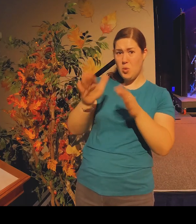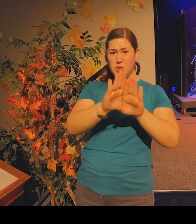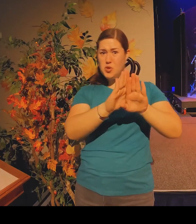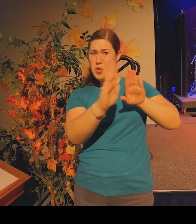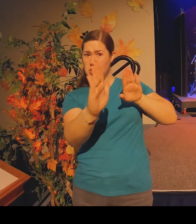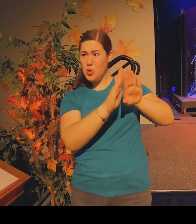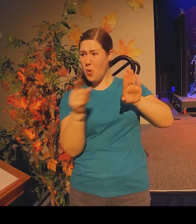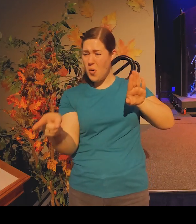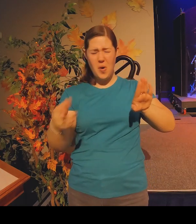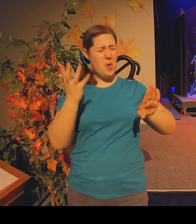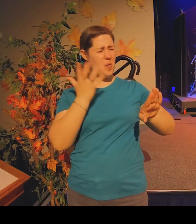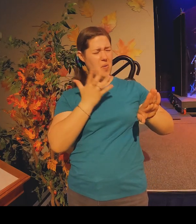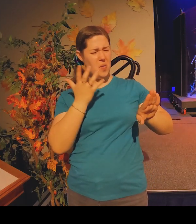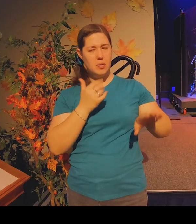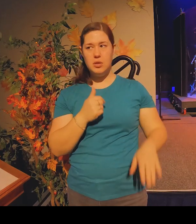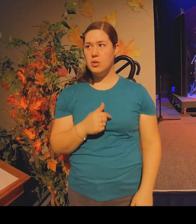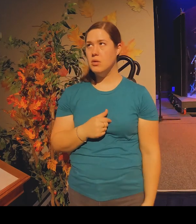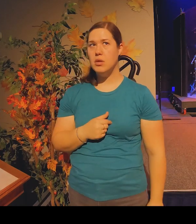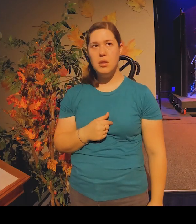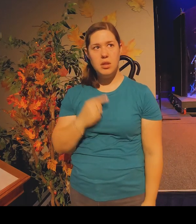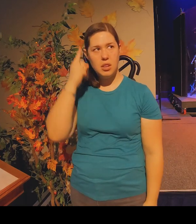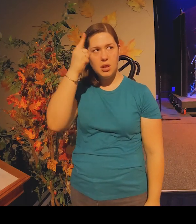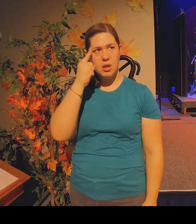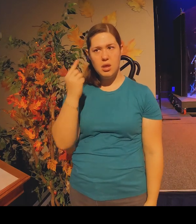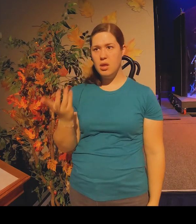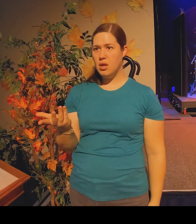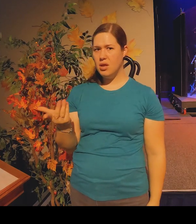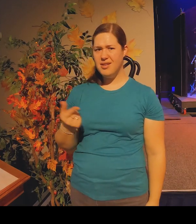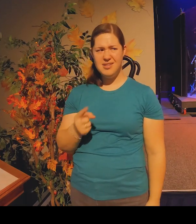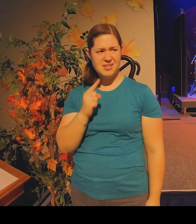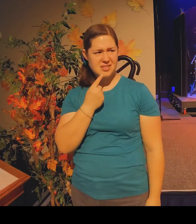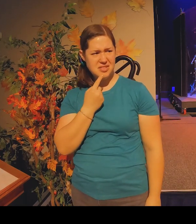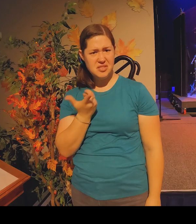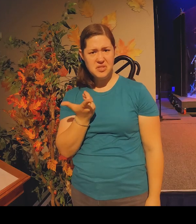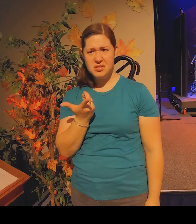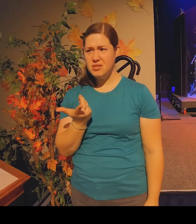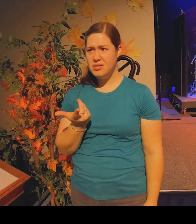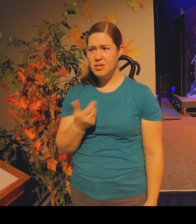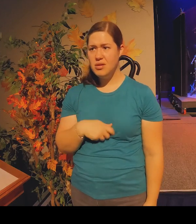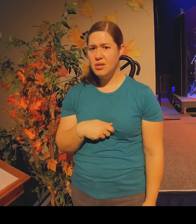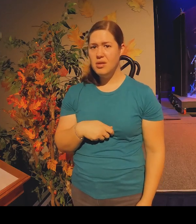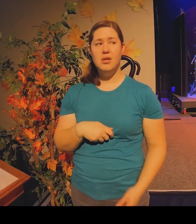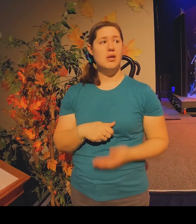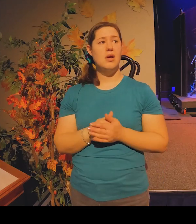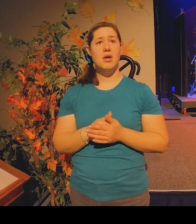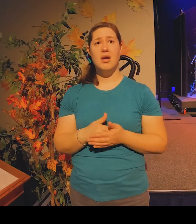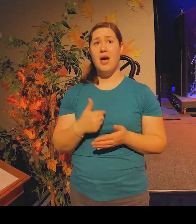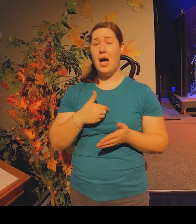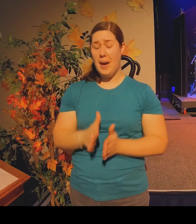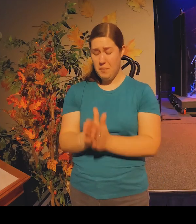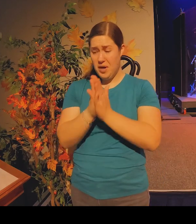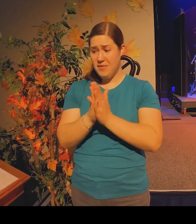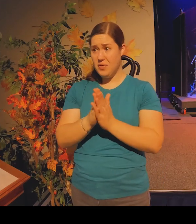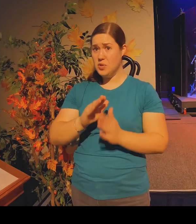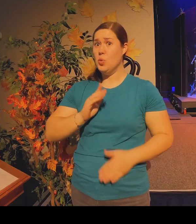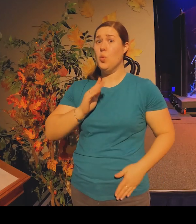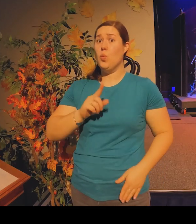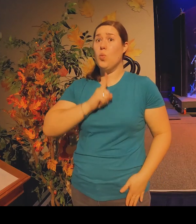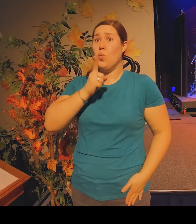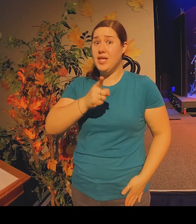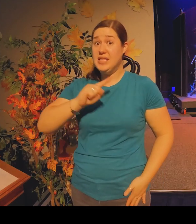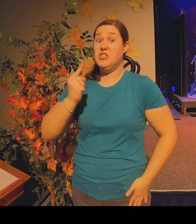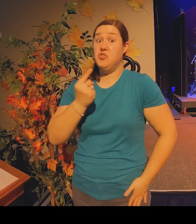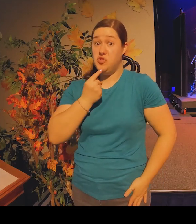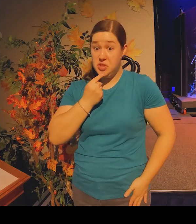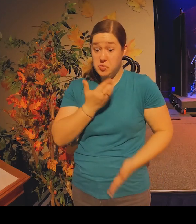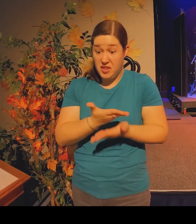I'm praying for this serious thing. And yet I see these people and I talk to these people who think God is answering their prayer. And so what am I doing wrong?